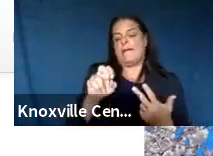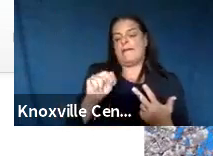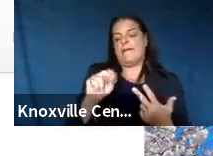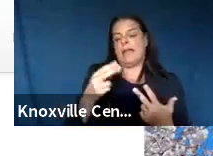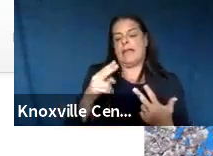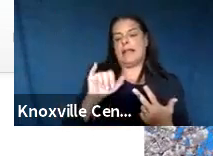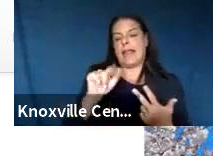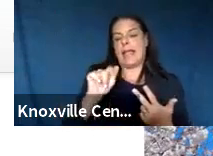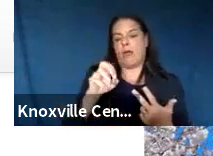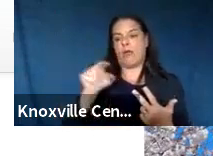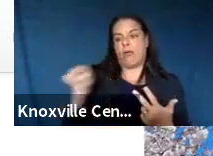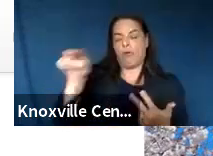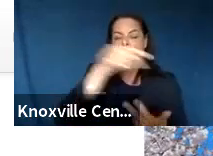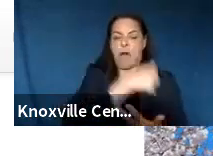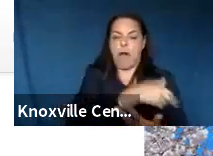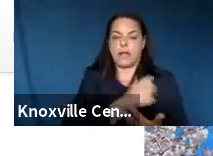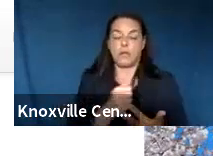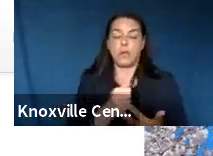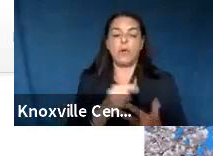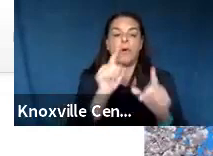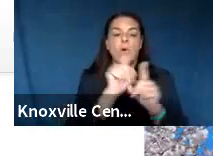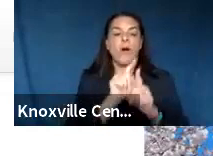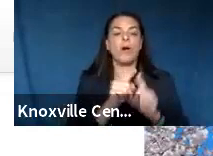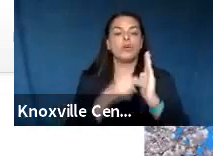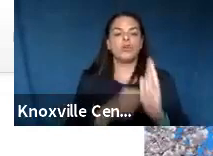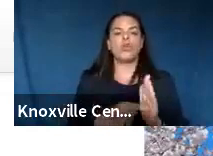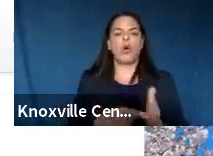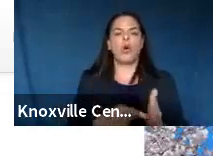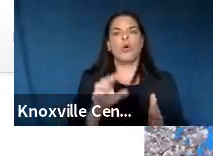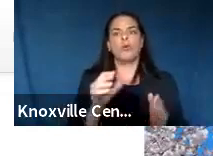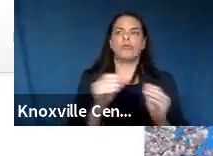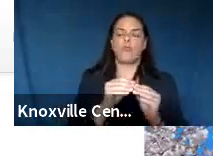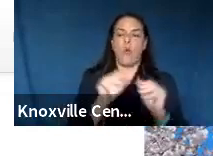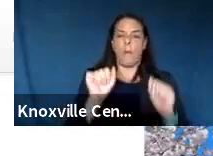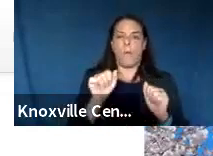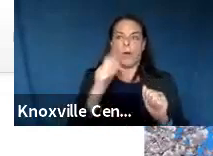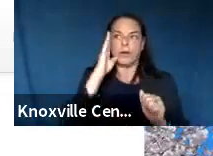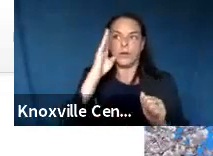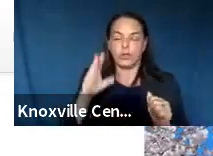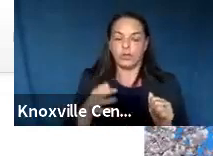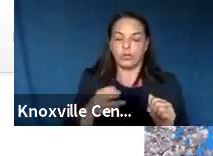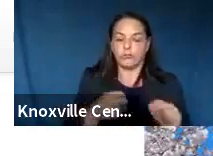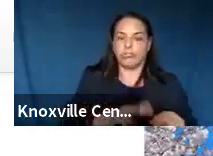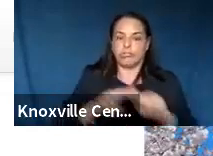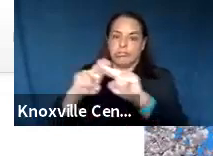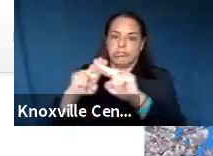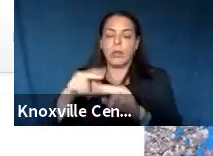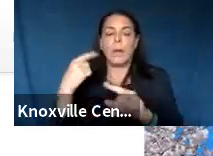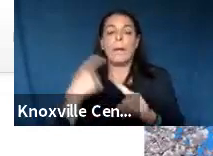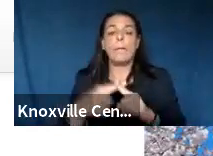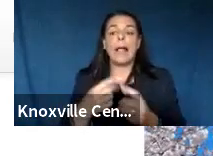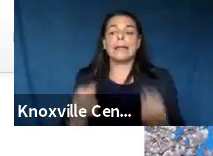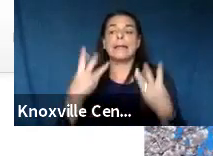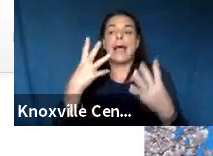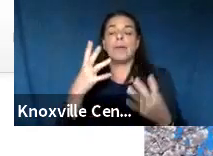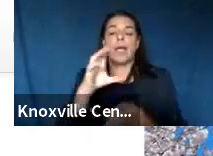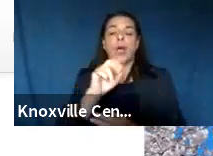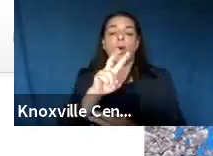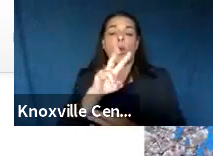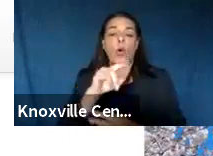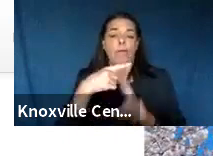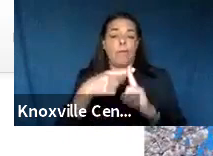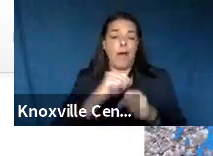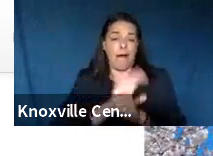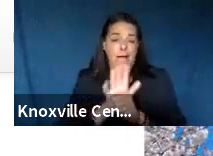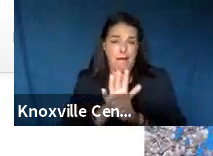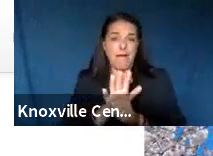partners. It also shows the additional surge capacity for these categories, as well as the COVID positive patients and the patients